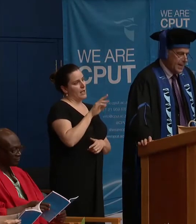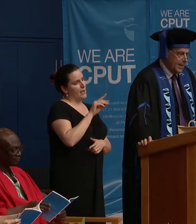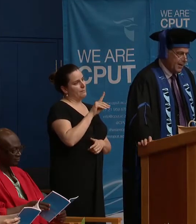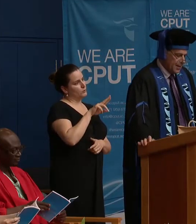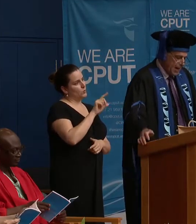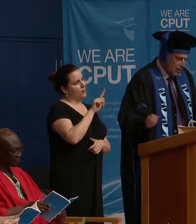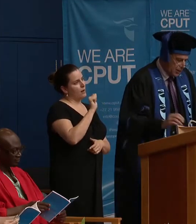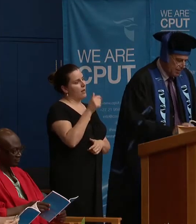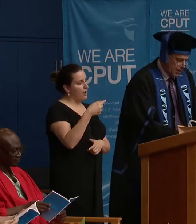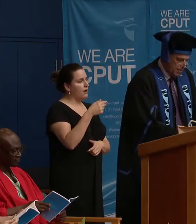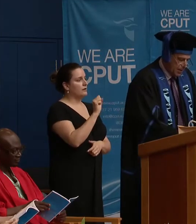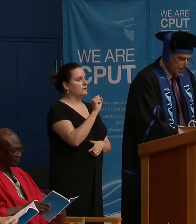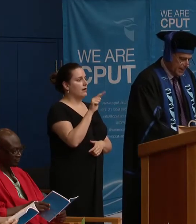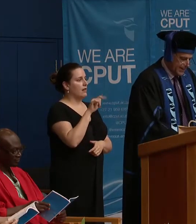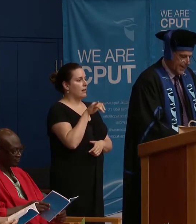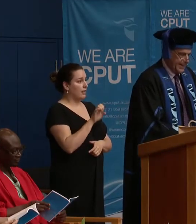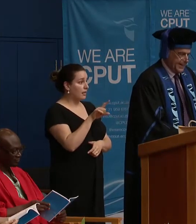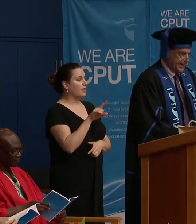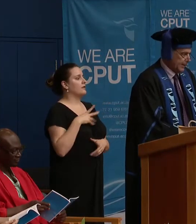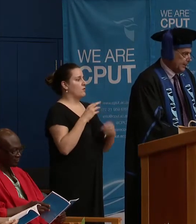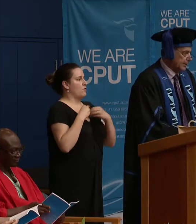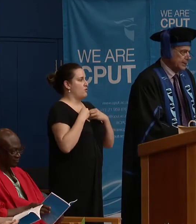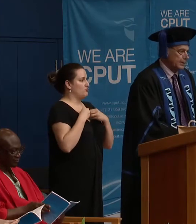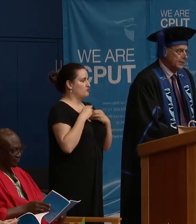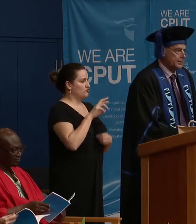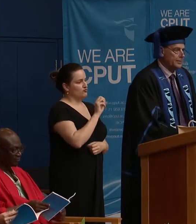Sali of the National Diploma Real Estate.